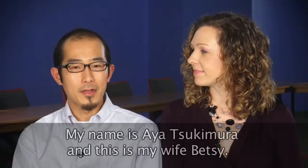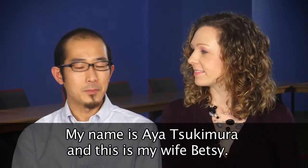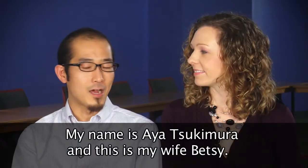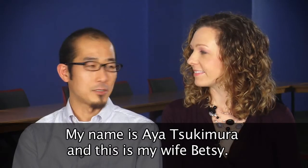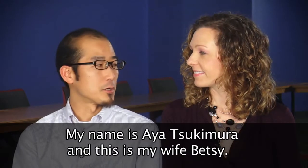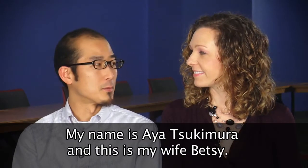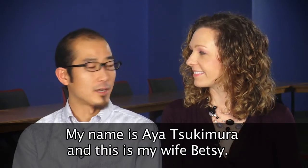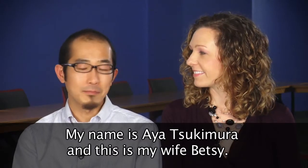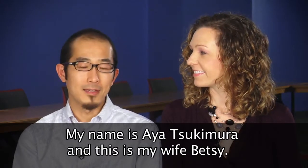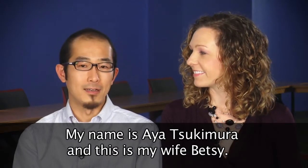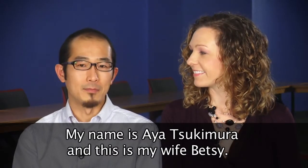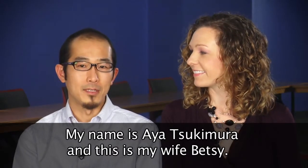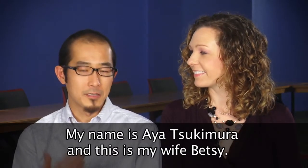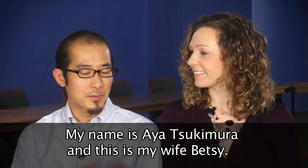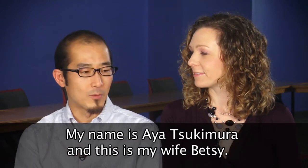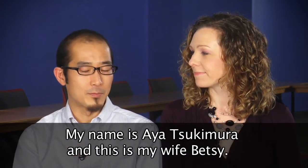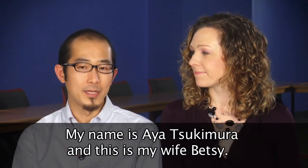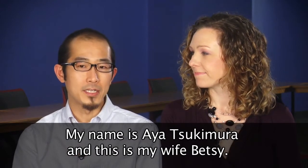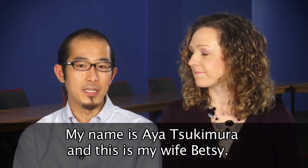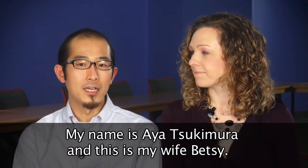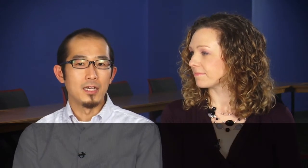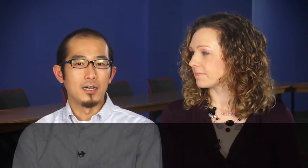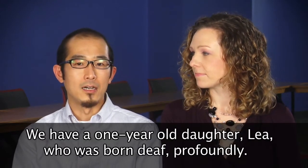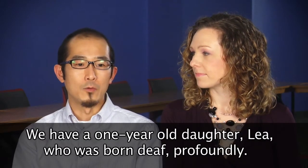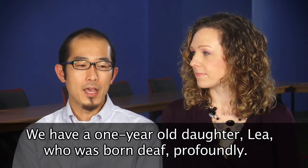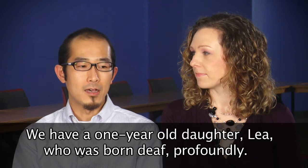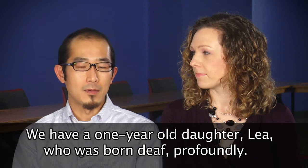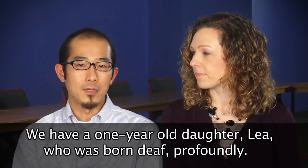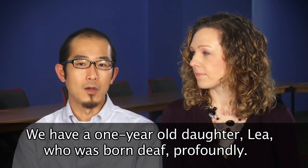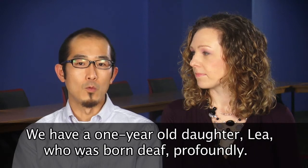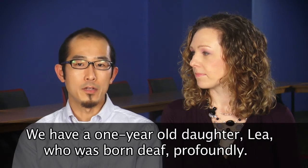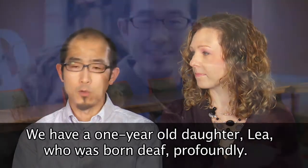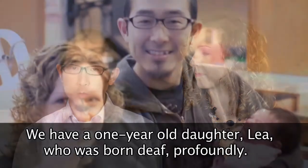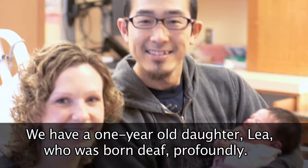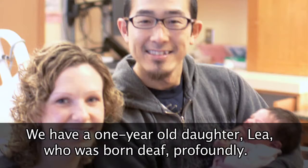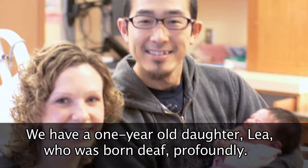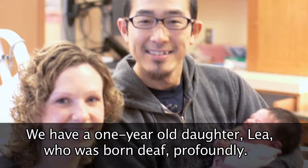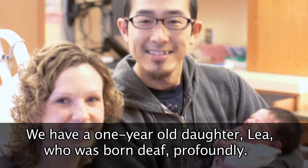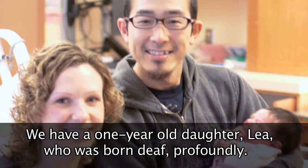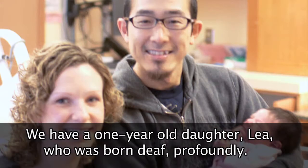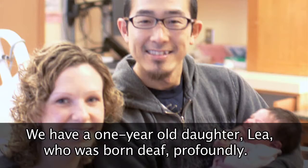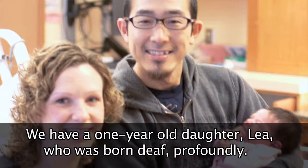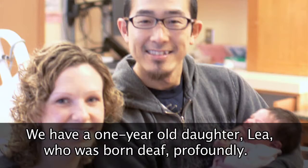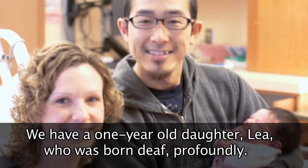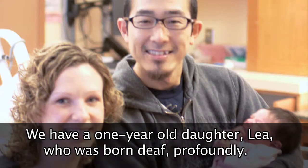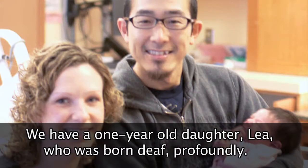My name is Aya Tsukimura, and this is my wife Betsy. We have a 1-year-old daughter, Leah, who was